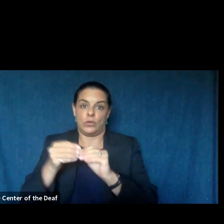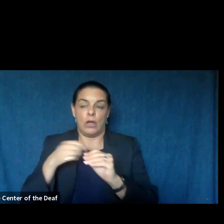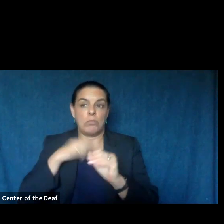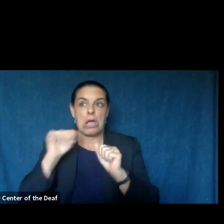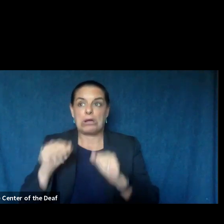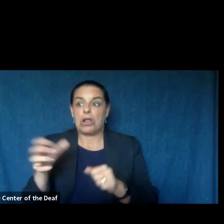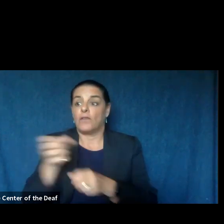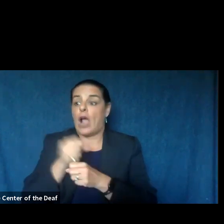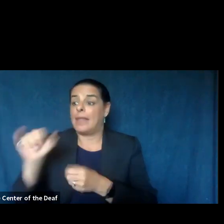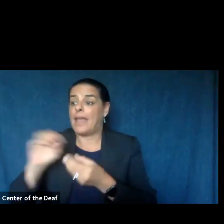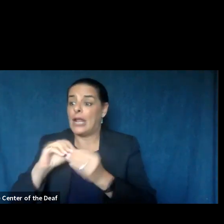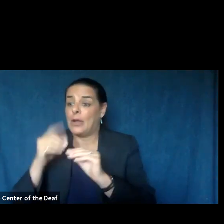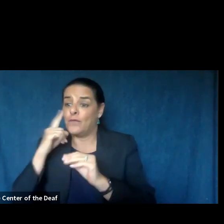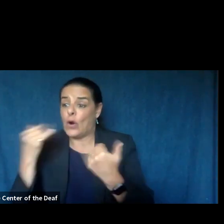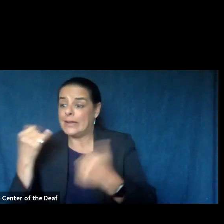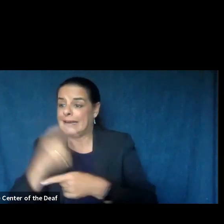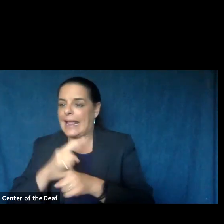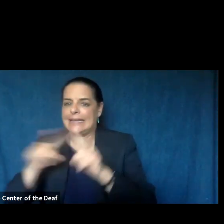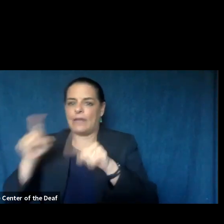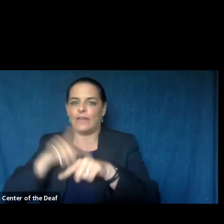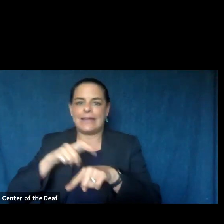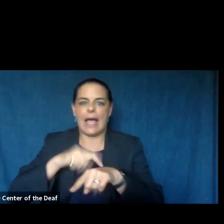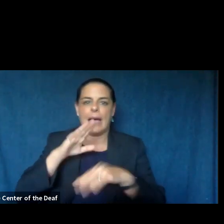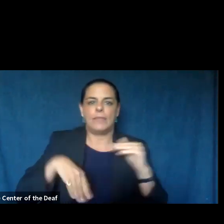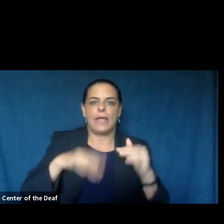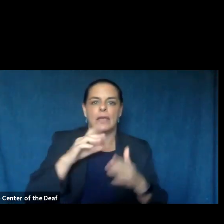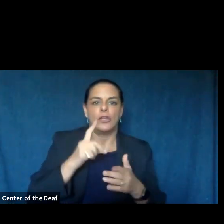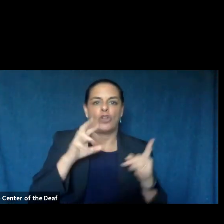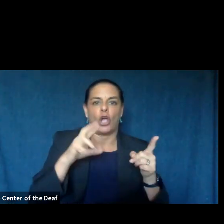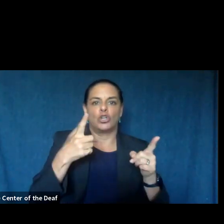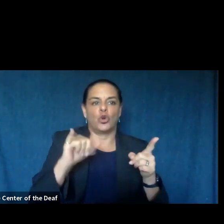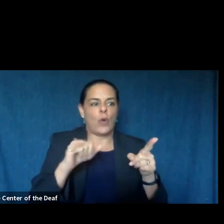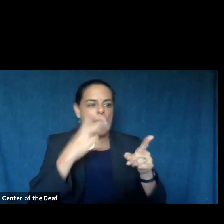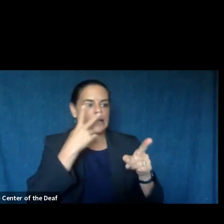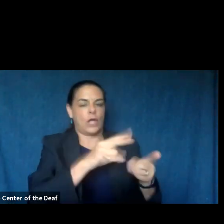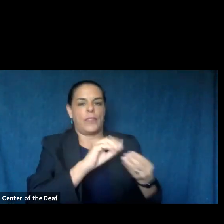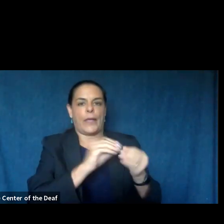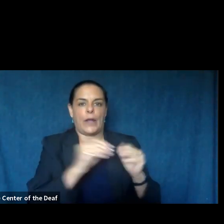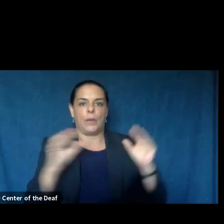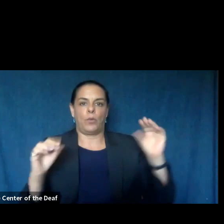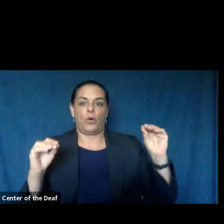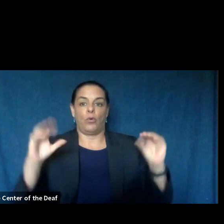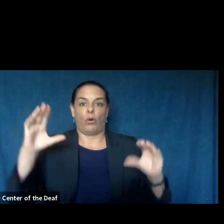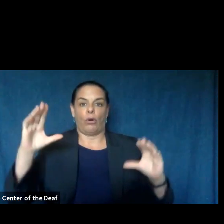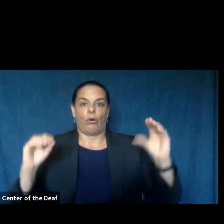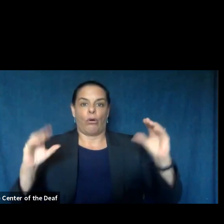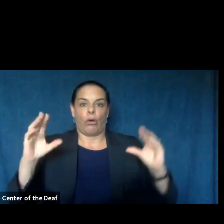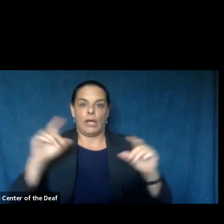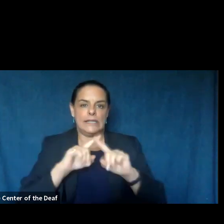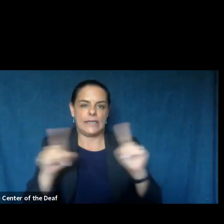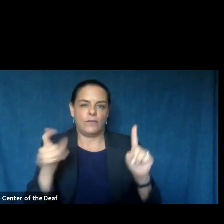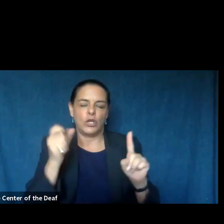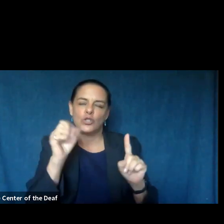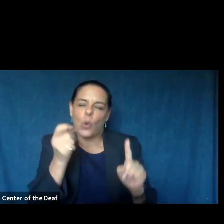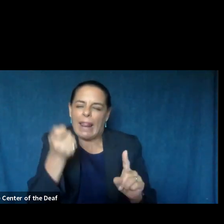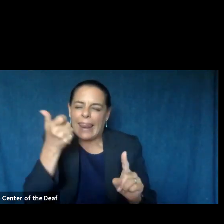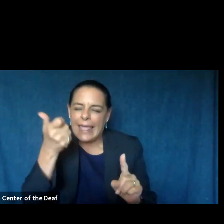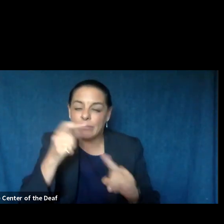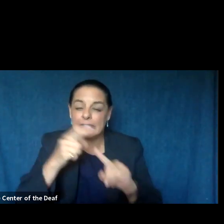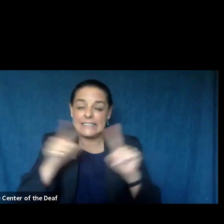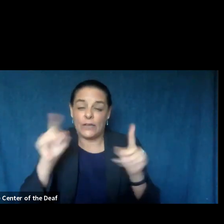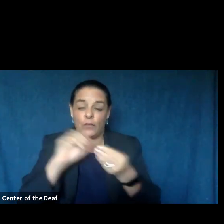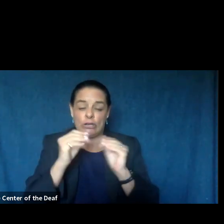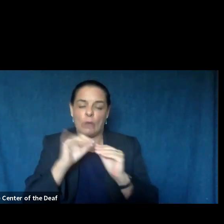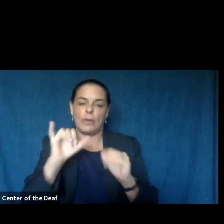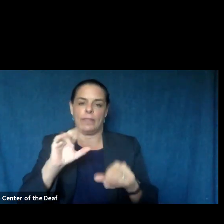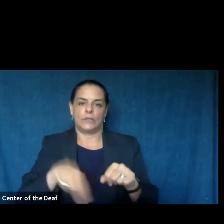the numbers for today at a different time that Dr. Gray did, and there could be different reporting numbers at that time. So a slight difference in there is normal, and